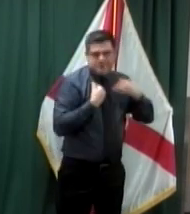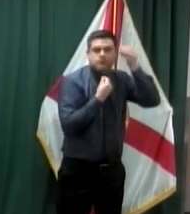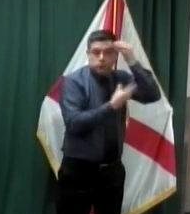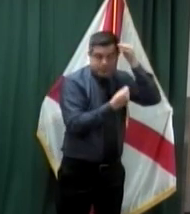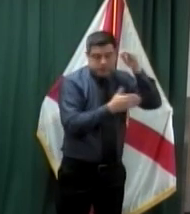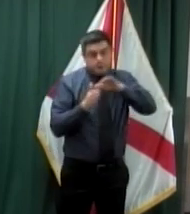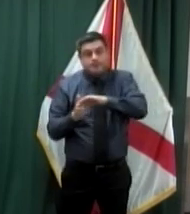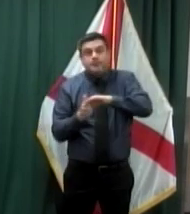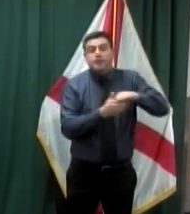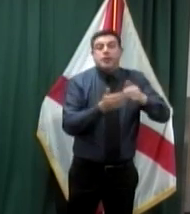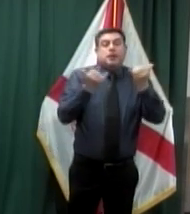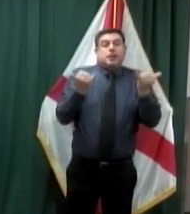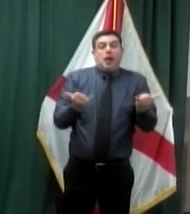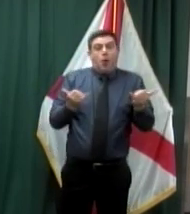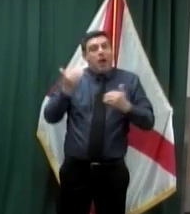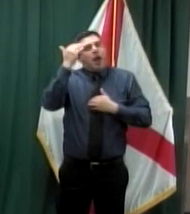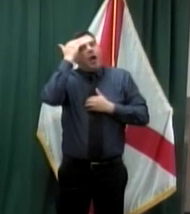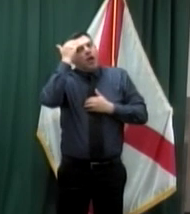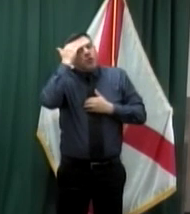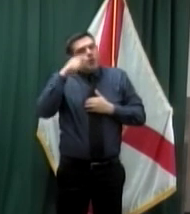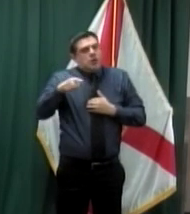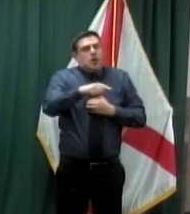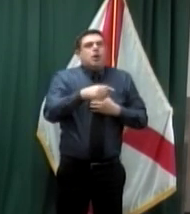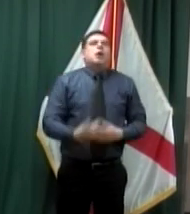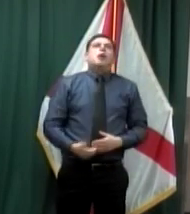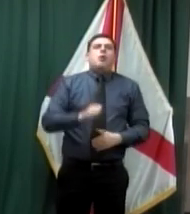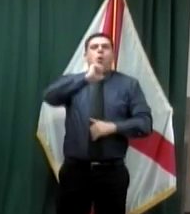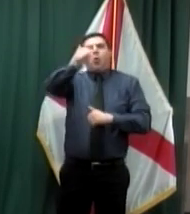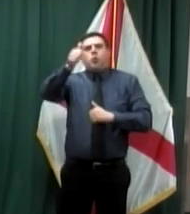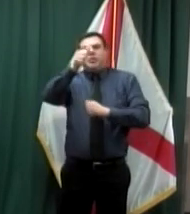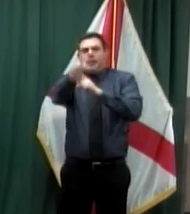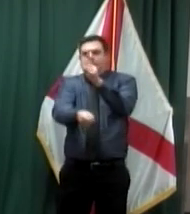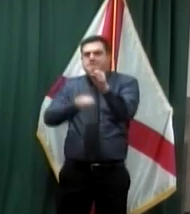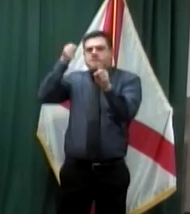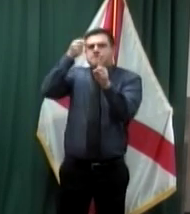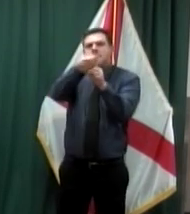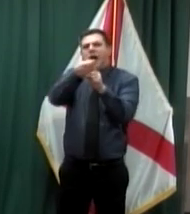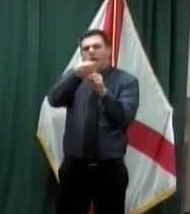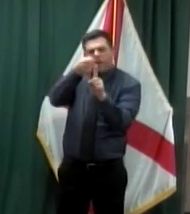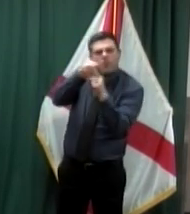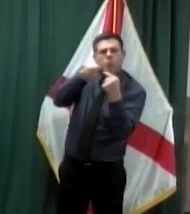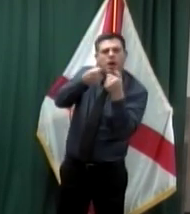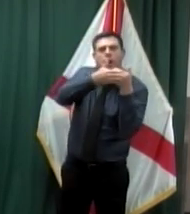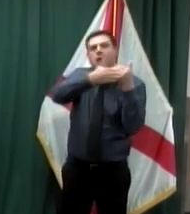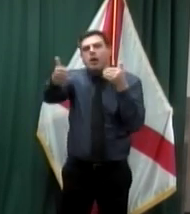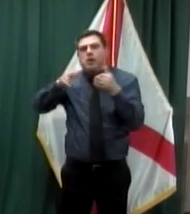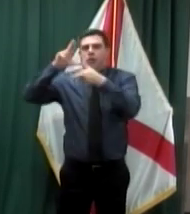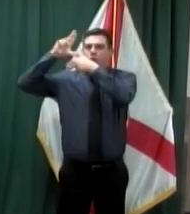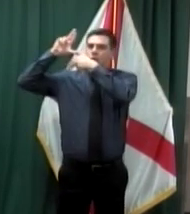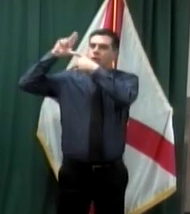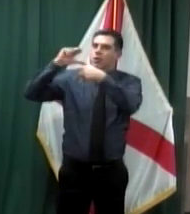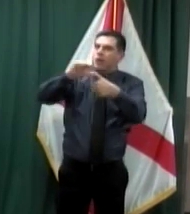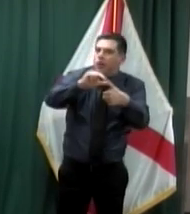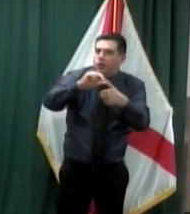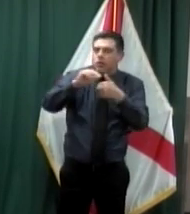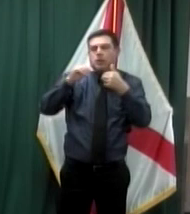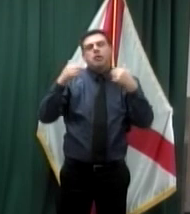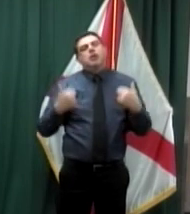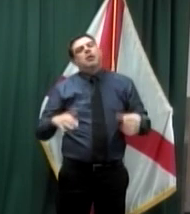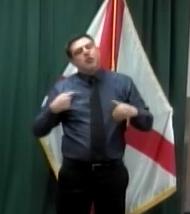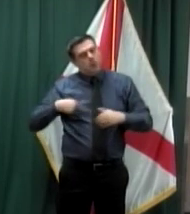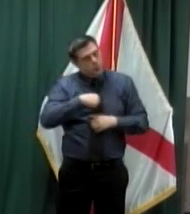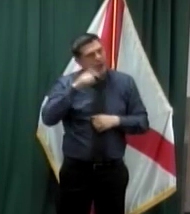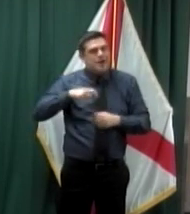to COVID-19, we're preparing for the hurricane season. The hurricane season this year will look quite a bit different than the